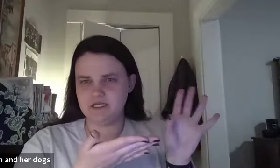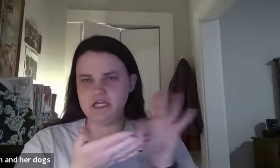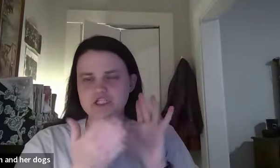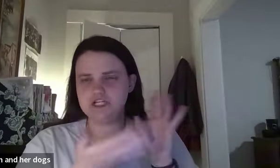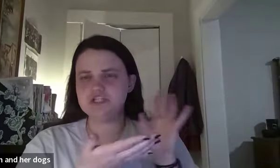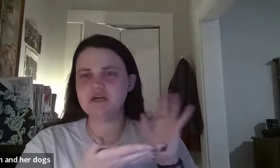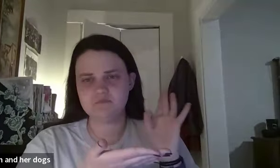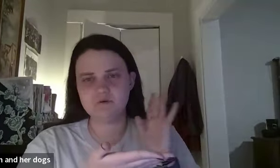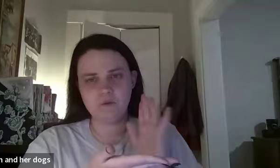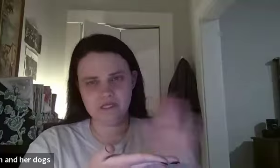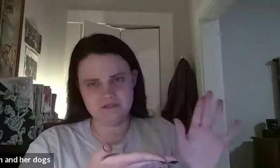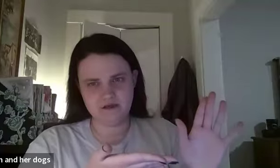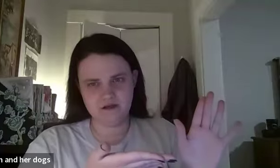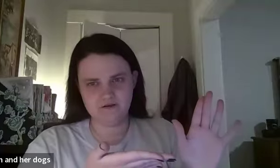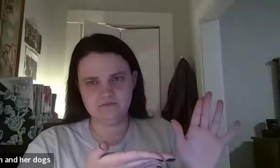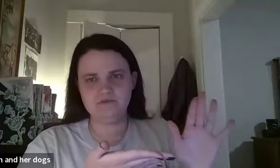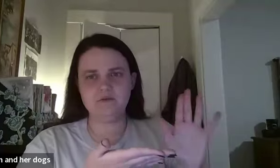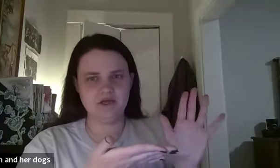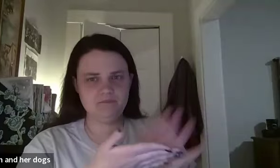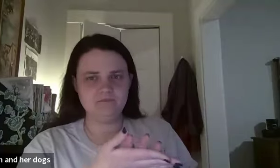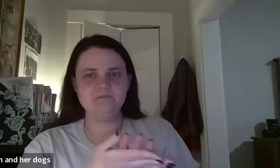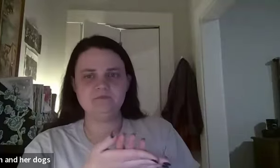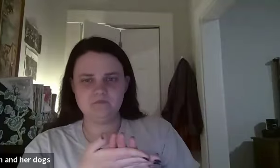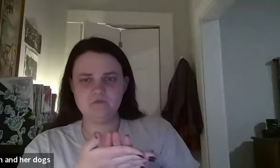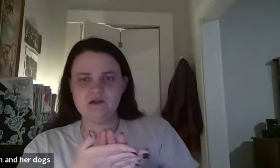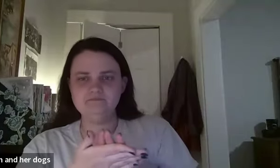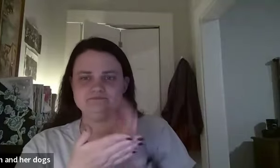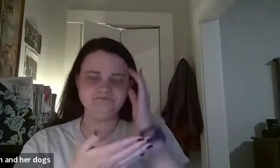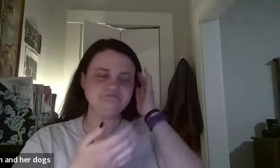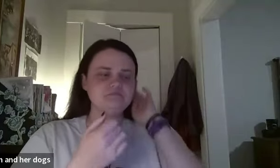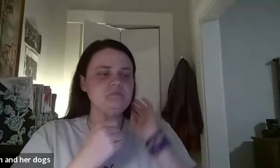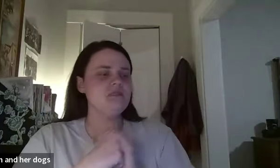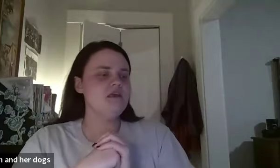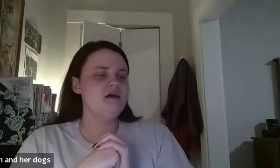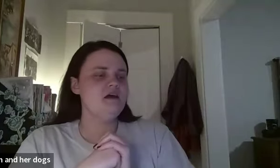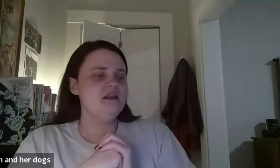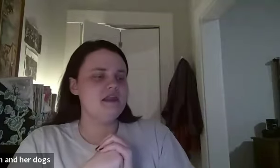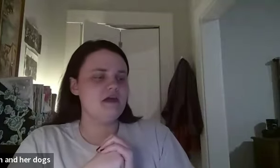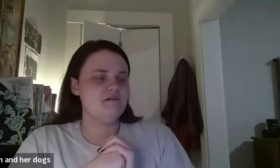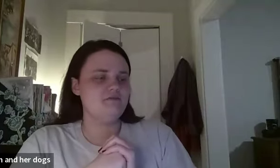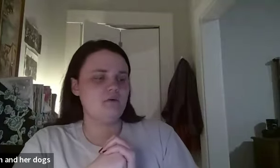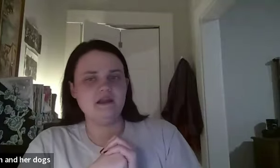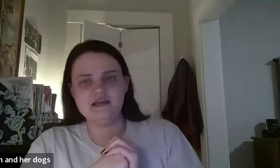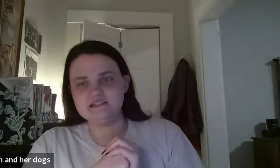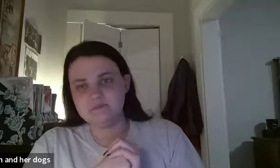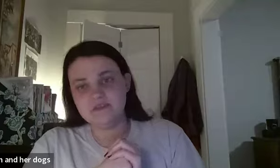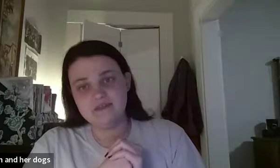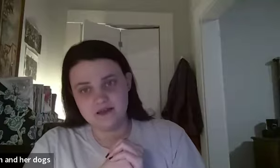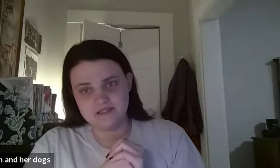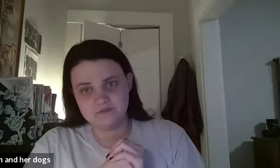It changes up the week sign a bit. Okay. Now for next month and last